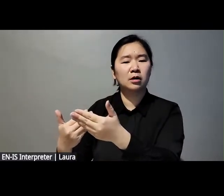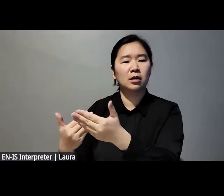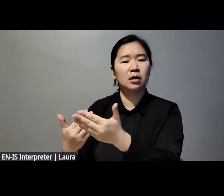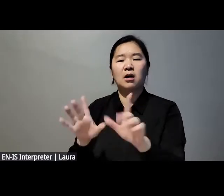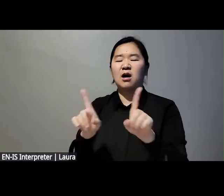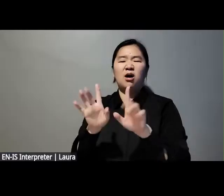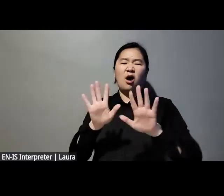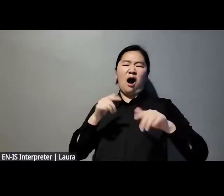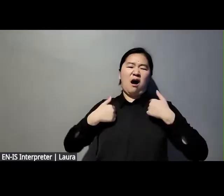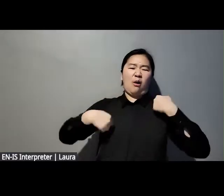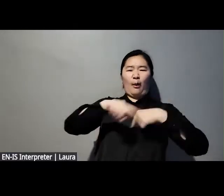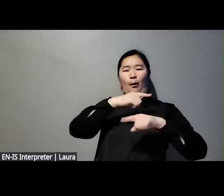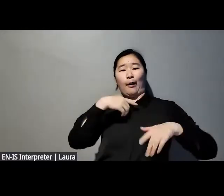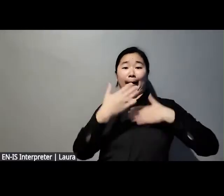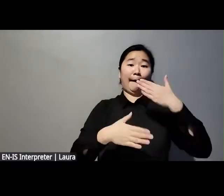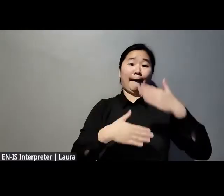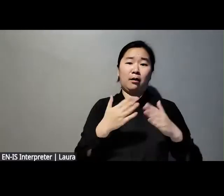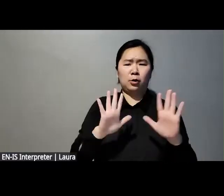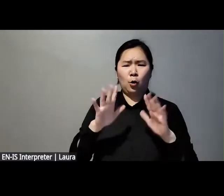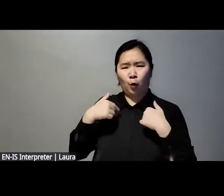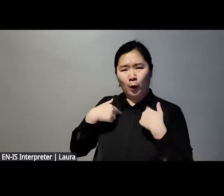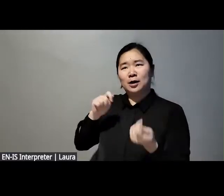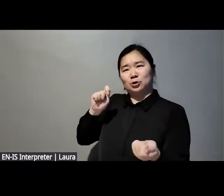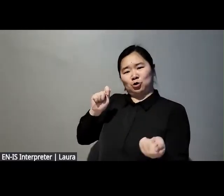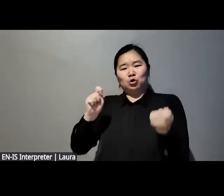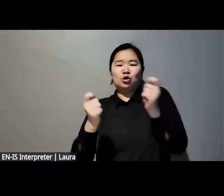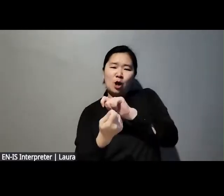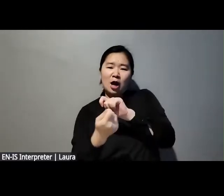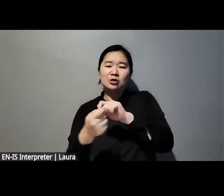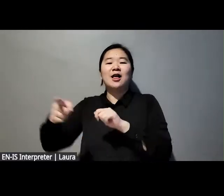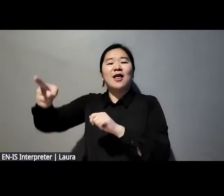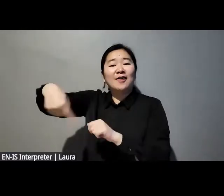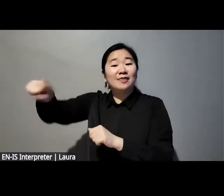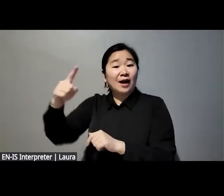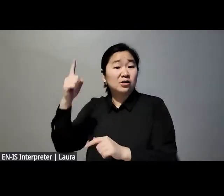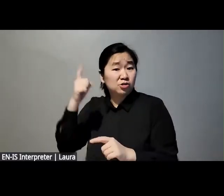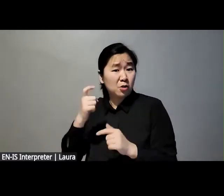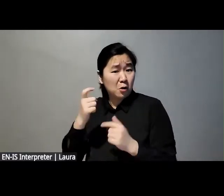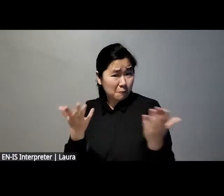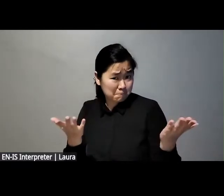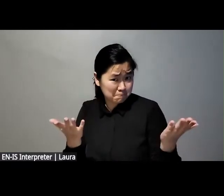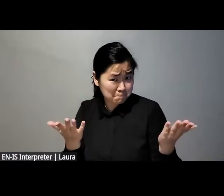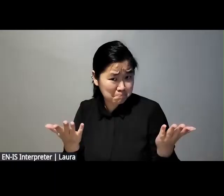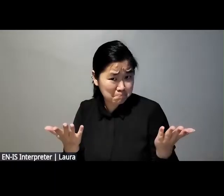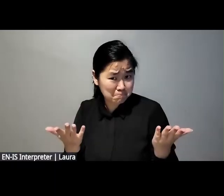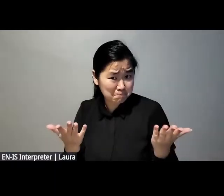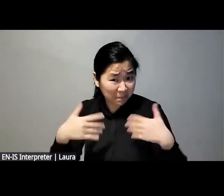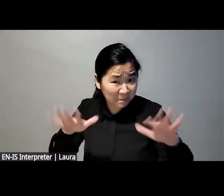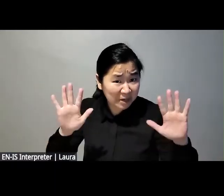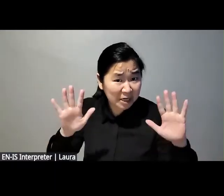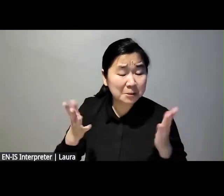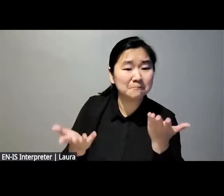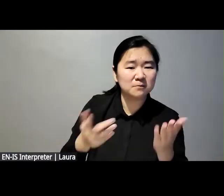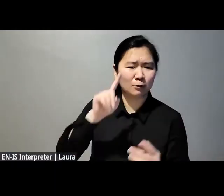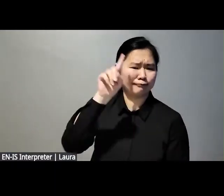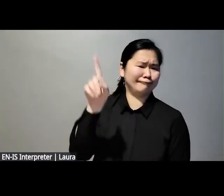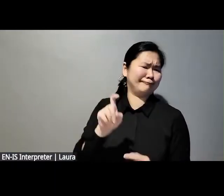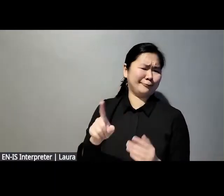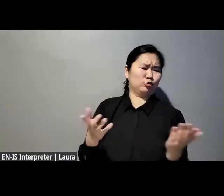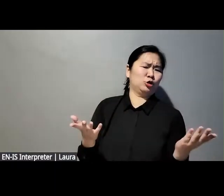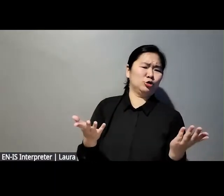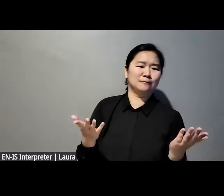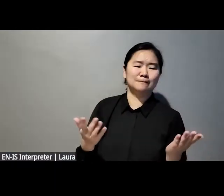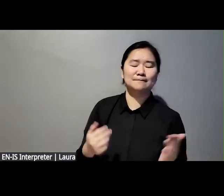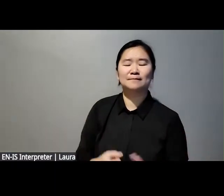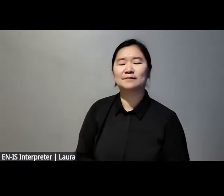financing. Some are engaged as implementers but are not involved in the design. Some